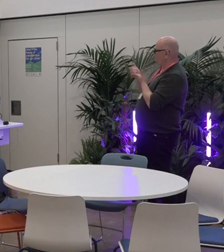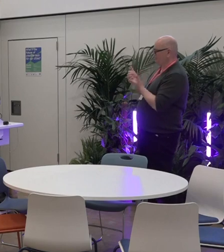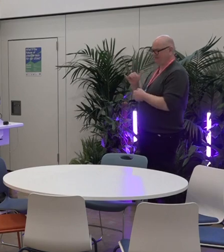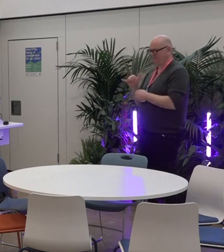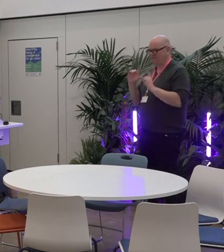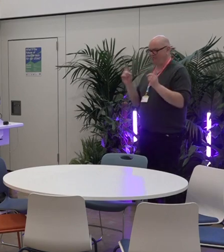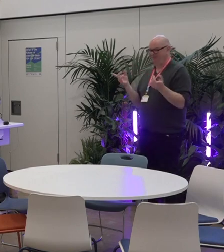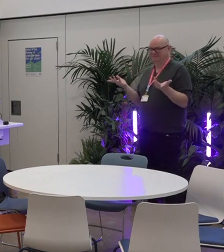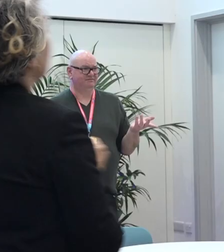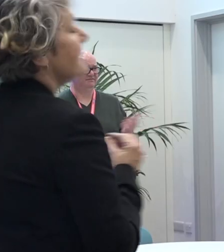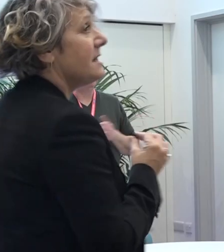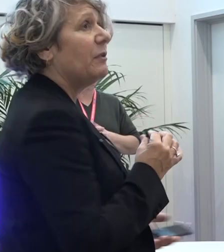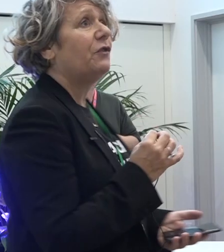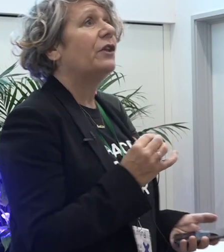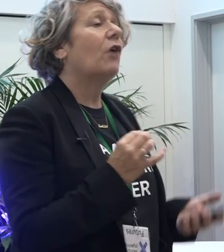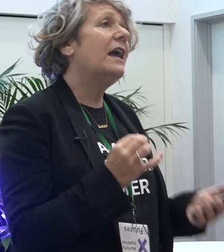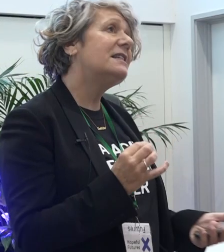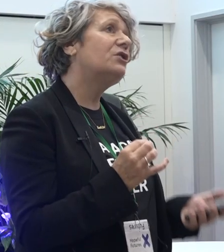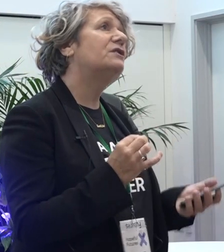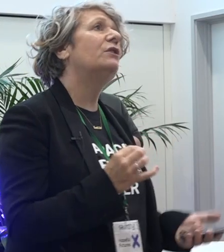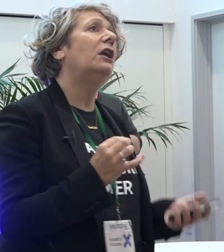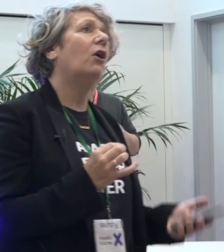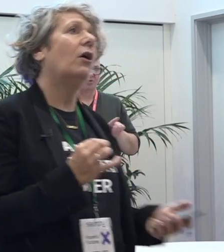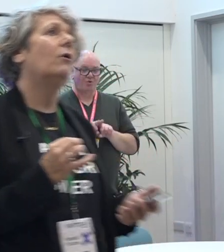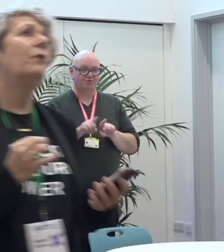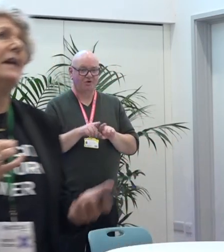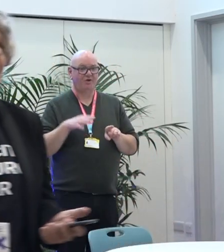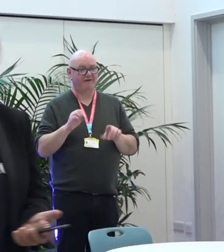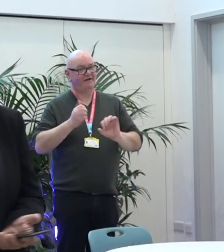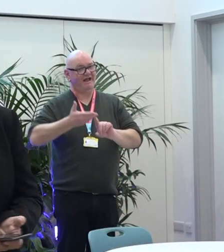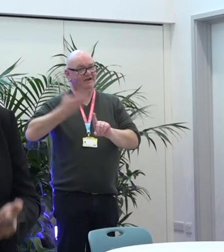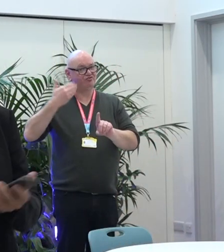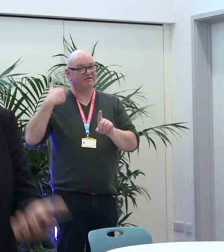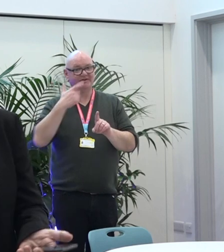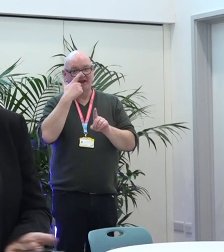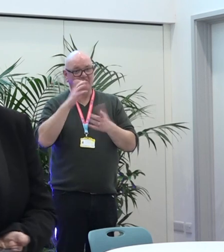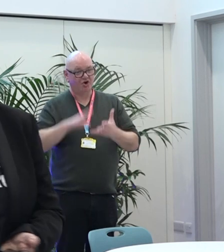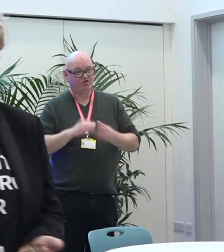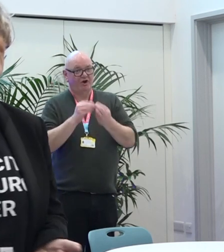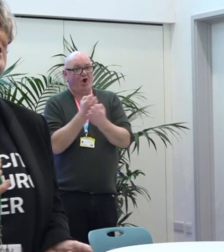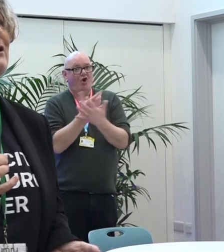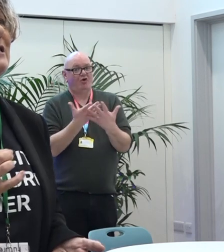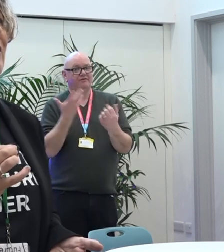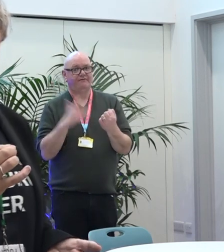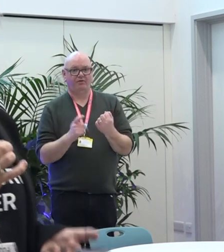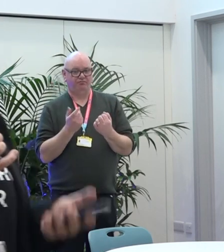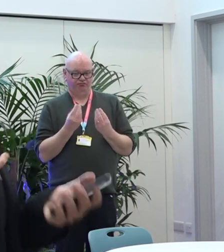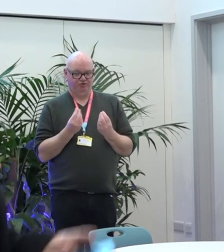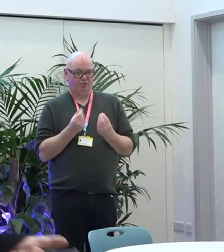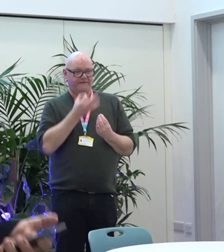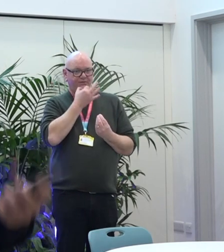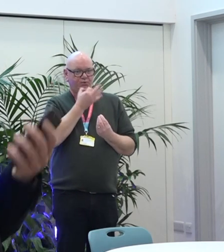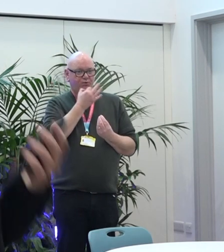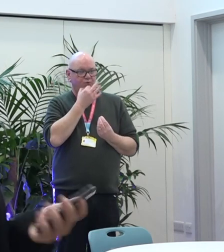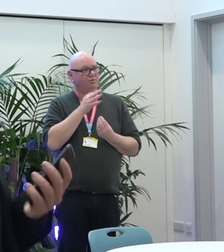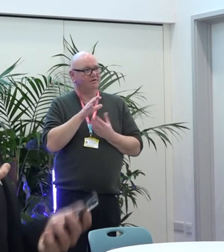here. And as I said before, they've got a history of doing a lot with a little, which doesn't mean they should continue to do so, but it does